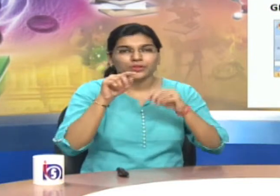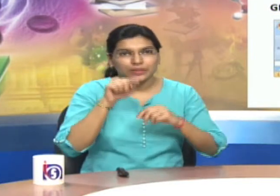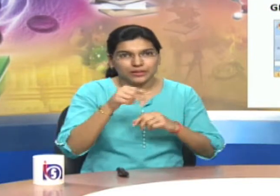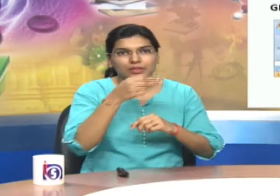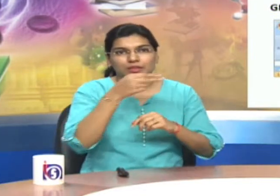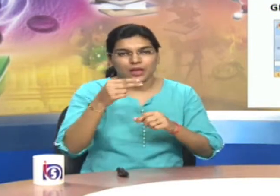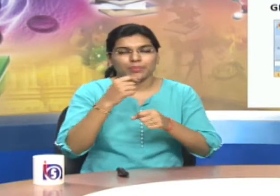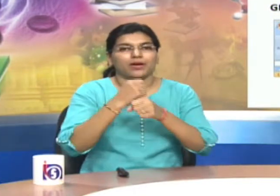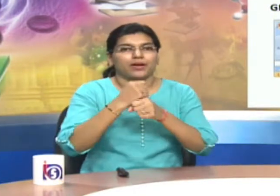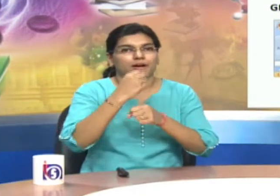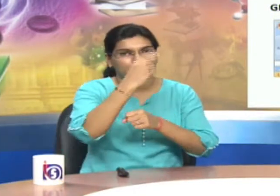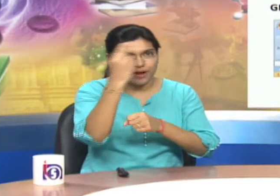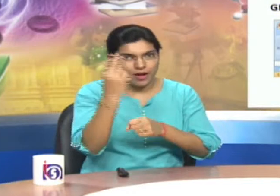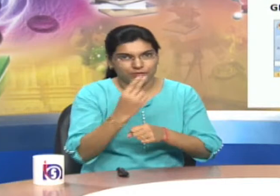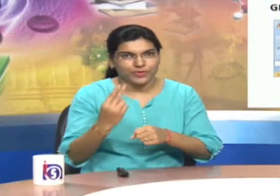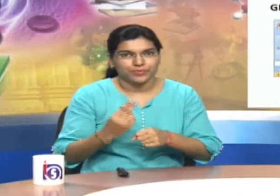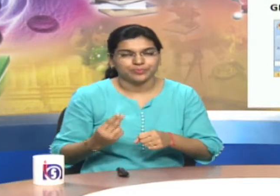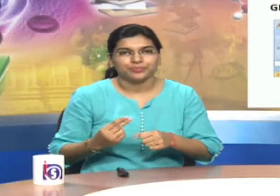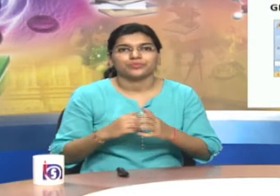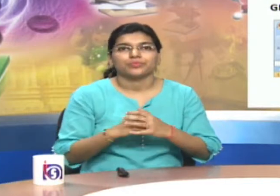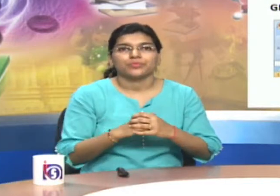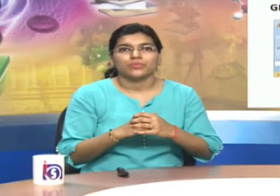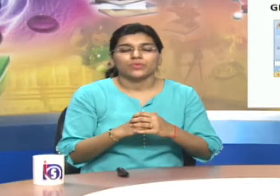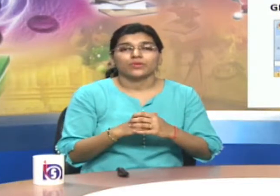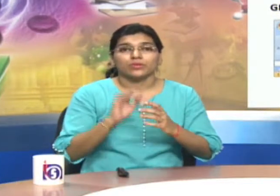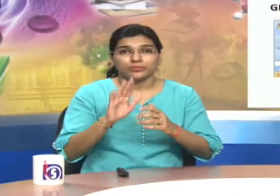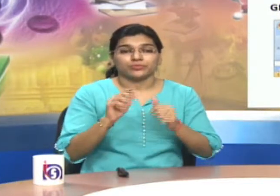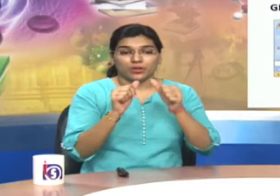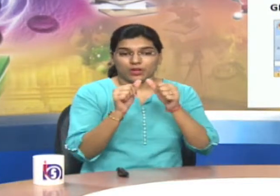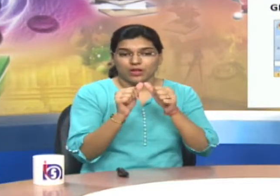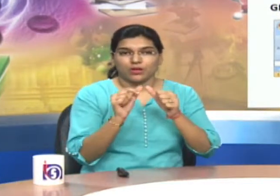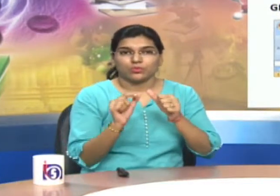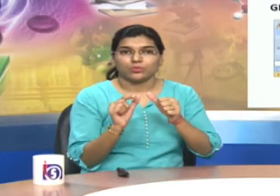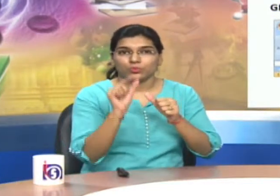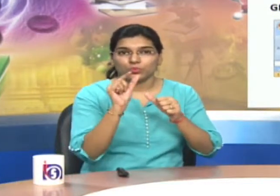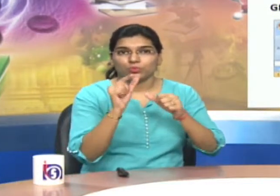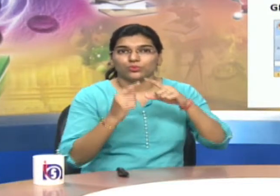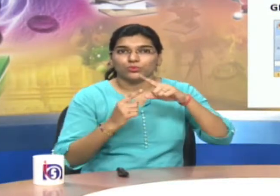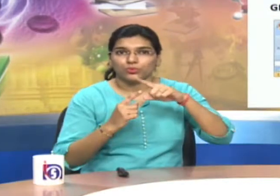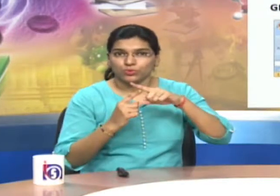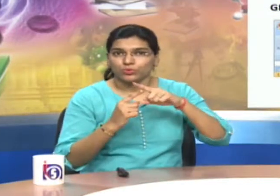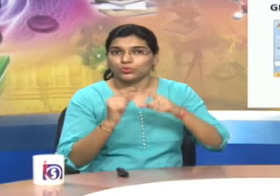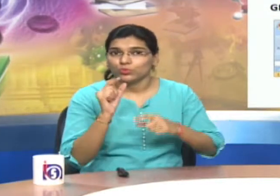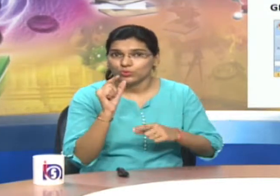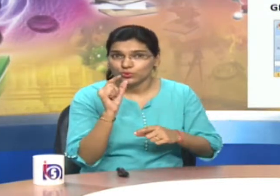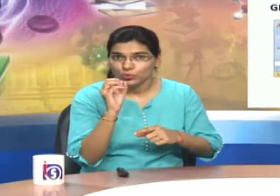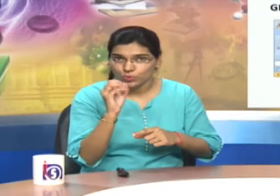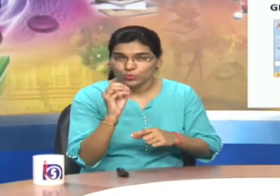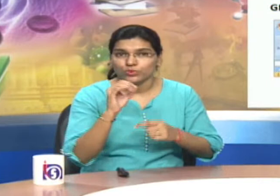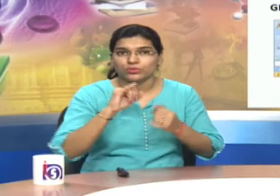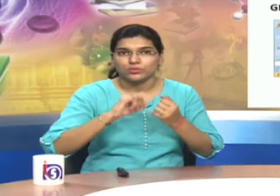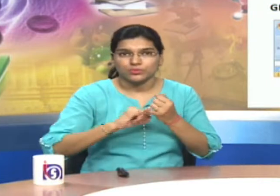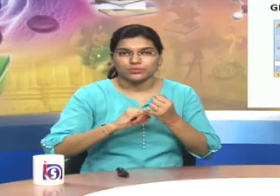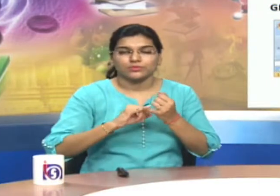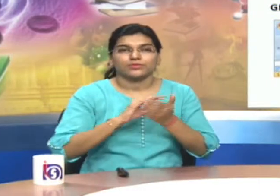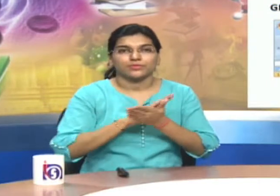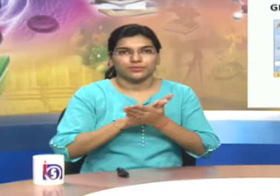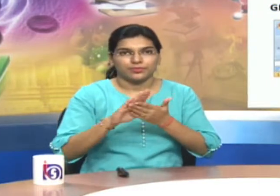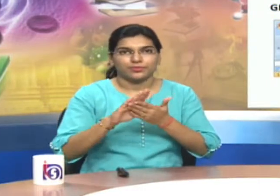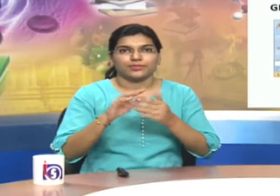beautify the chart, so that is known as graphics. In this we would be using